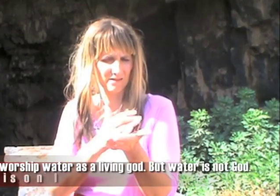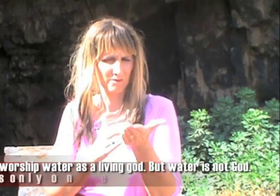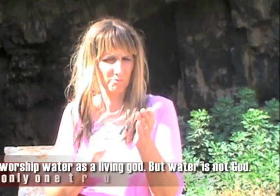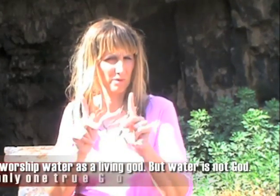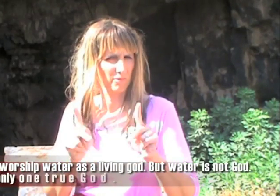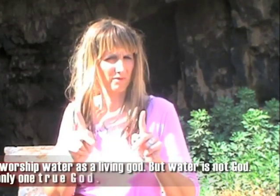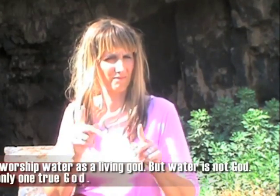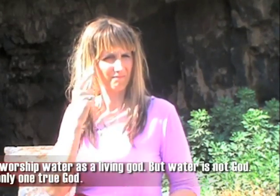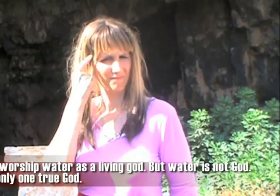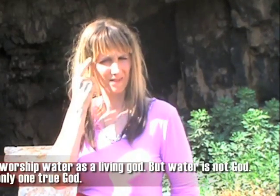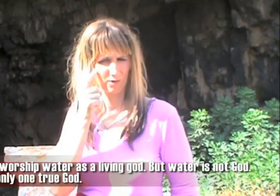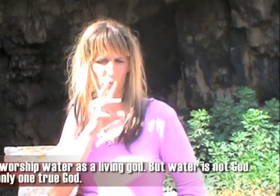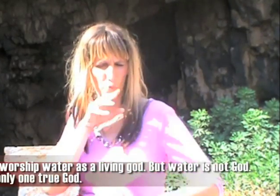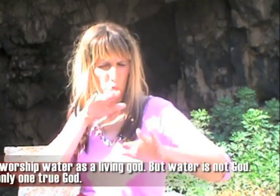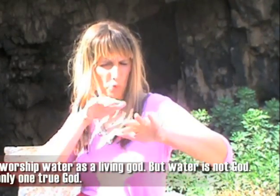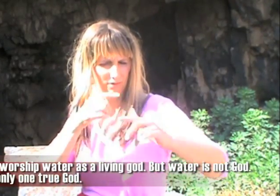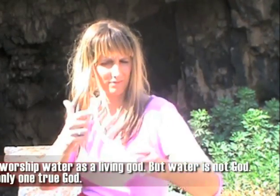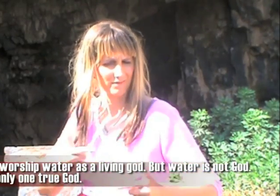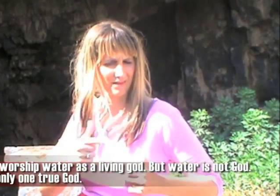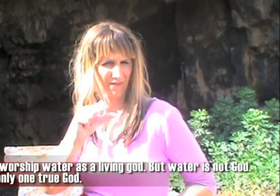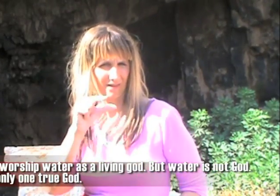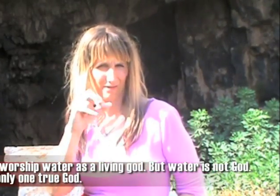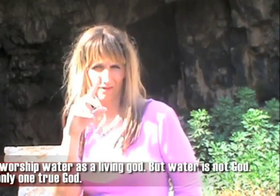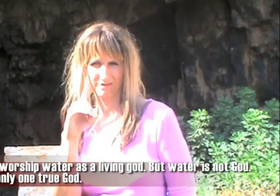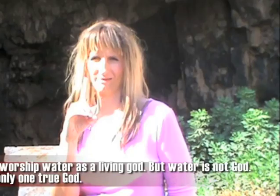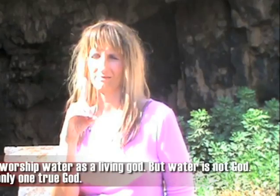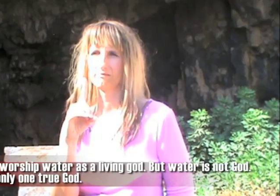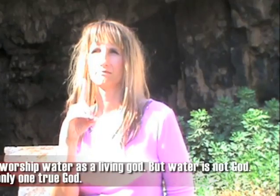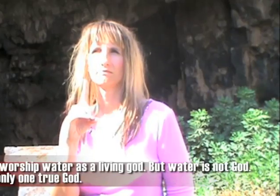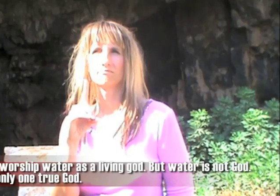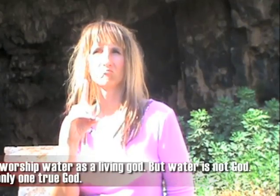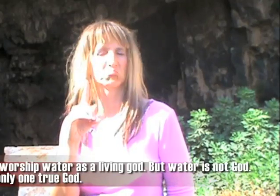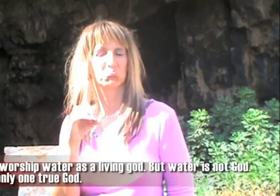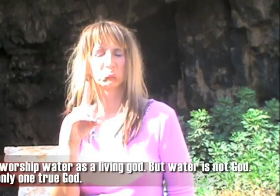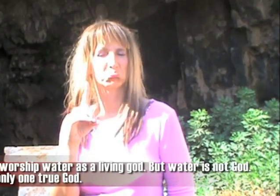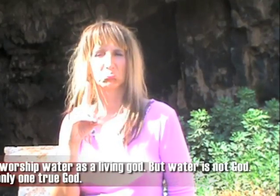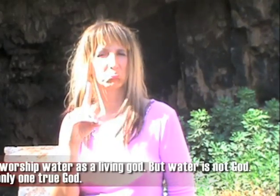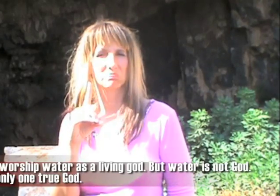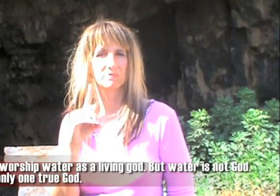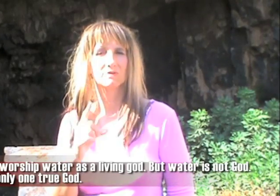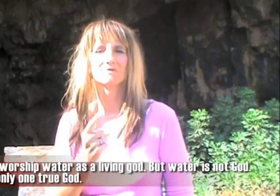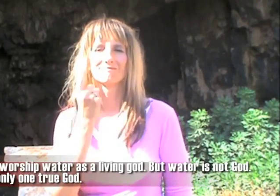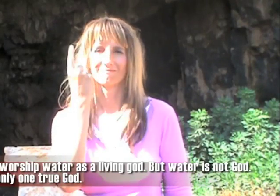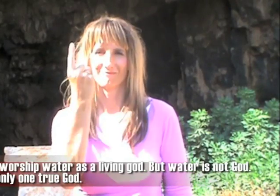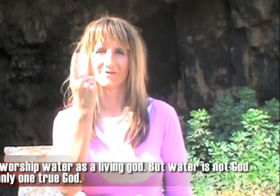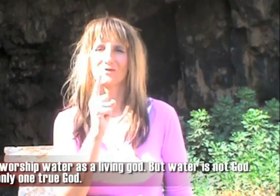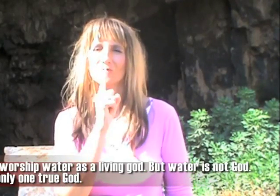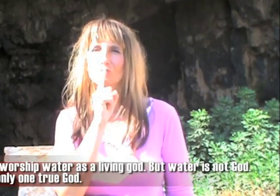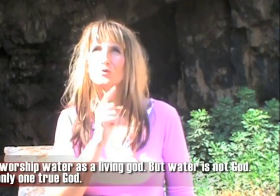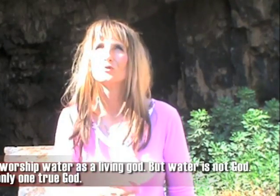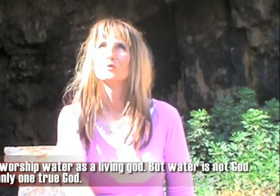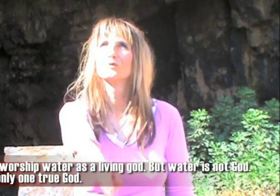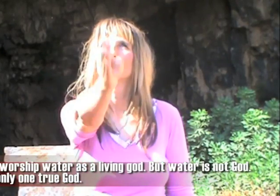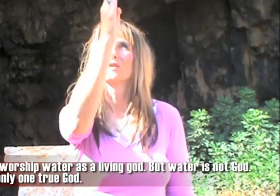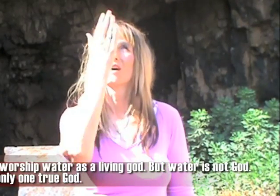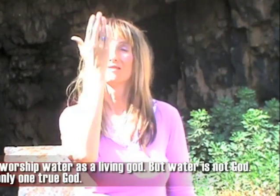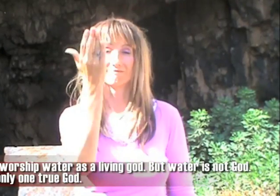Some people worship water as a living God, but water is not God. There is only one true